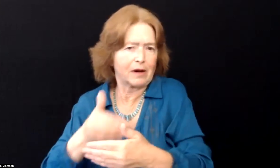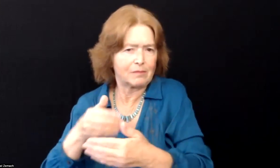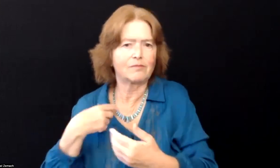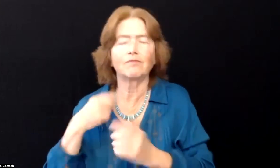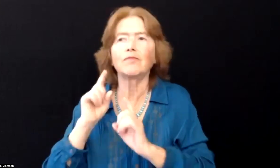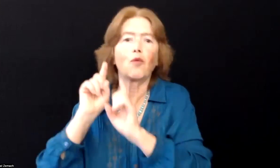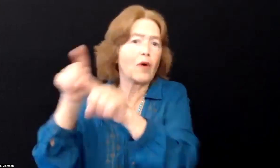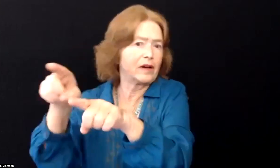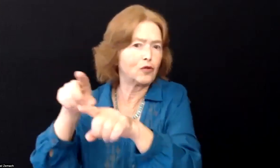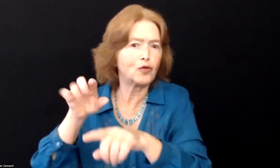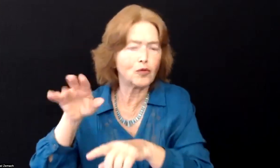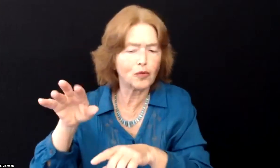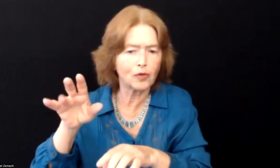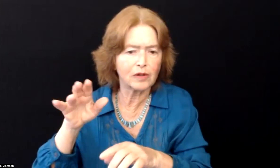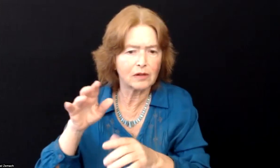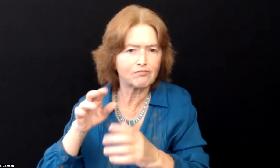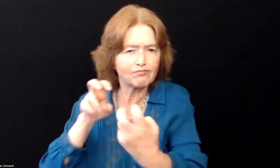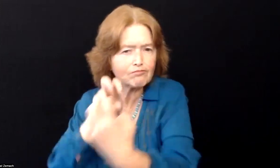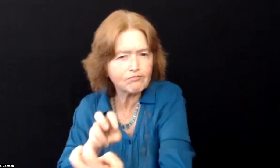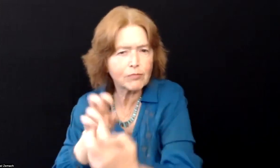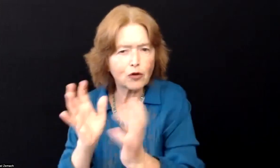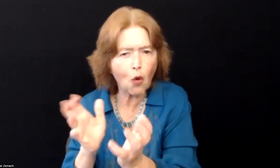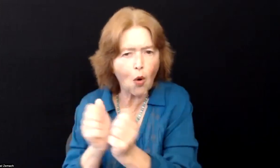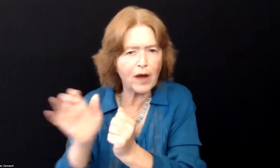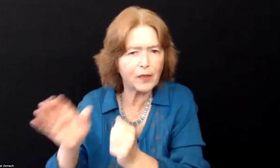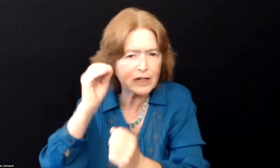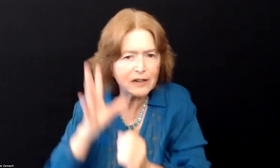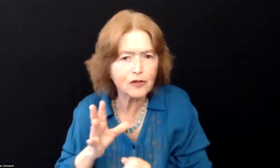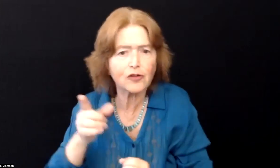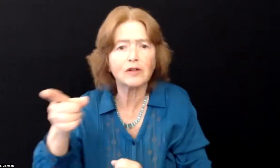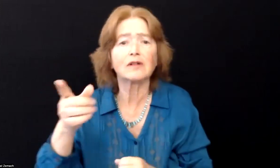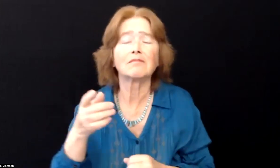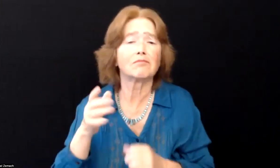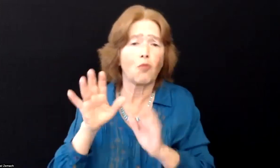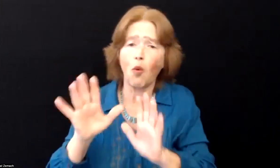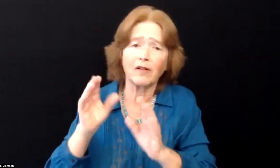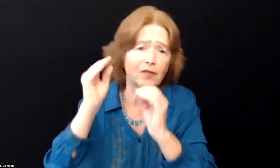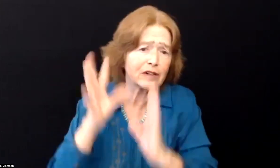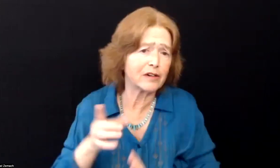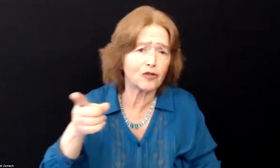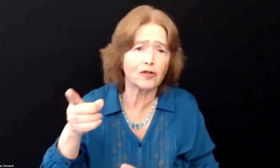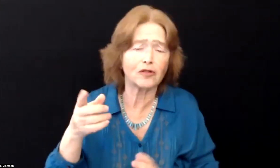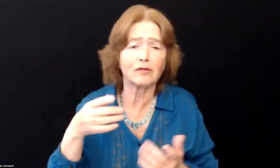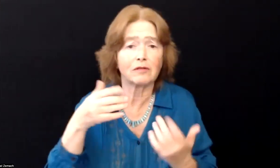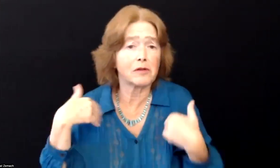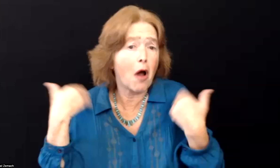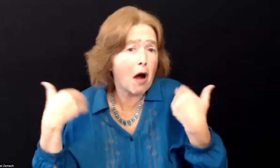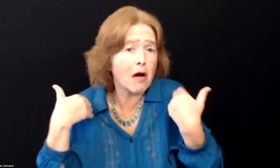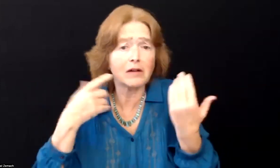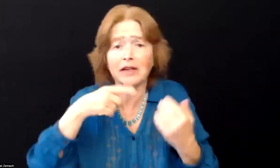that I mentioned, her IEP was coming up, and I went to meet with the